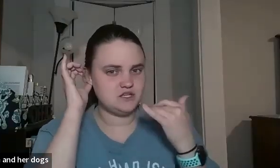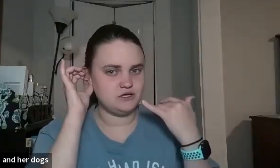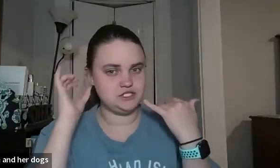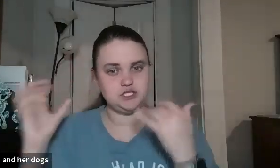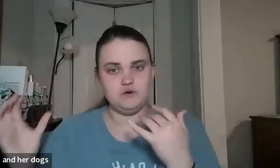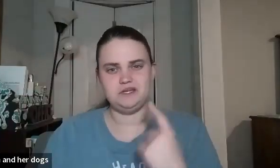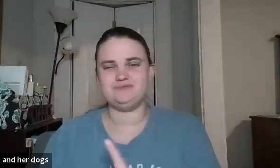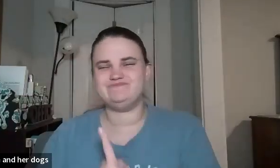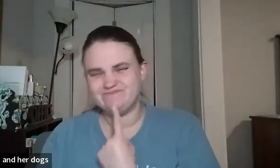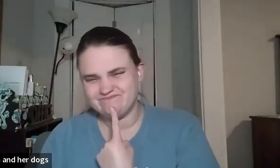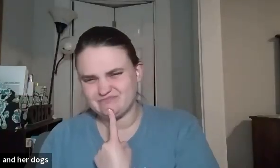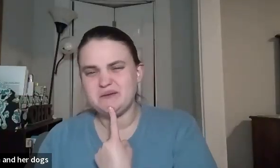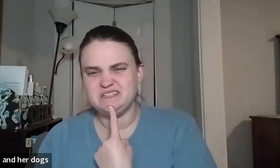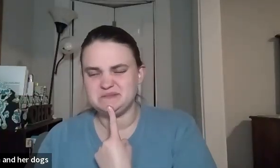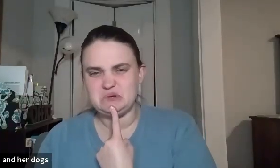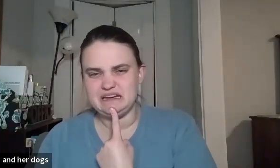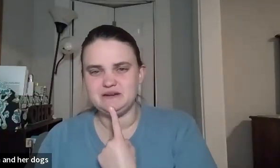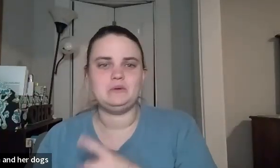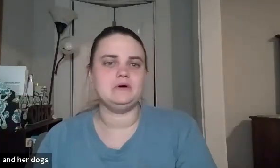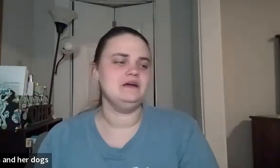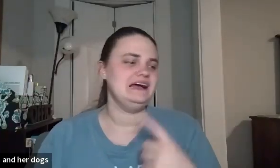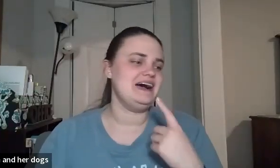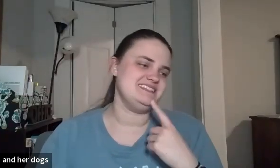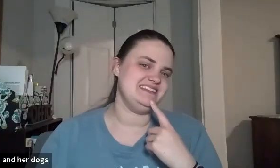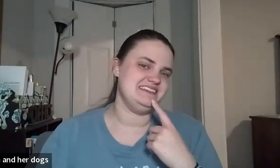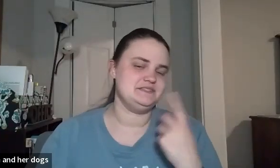going to show when I'm disappointed or I said this.